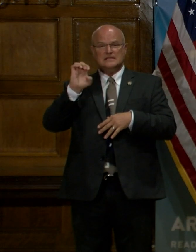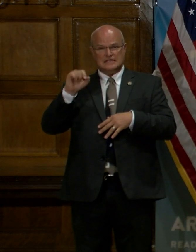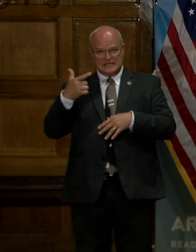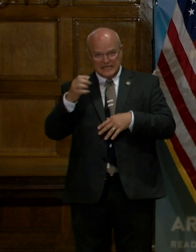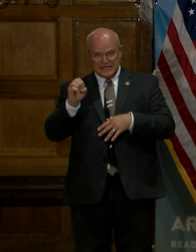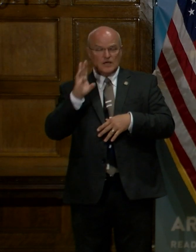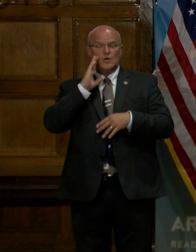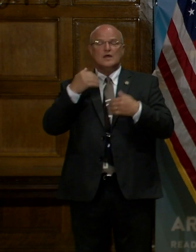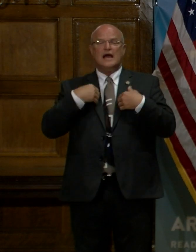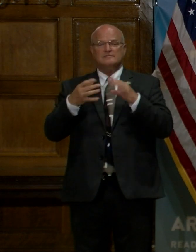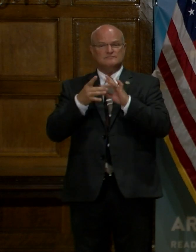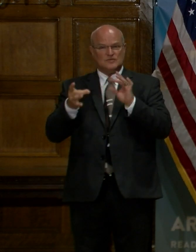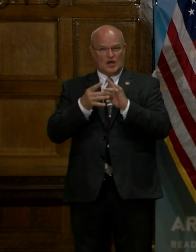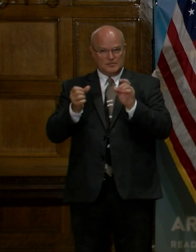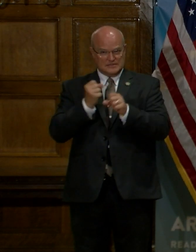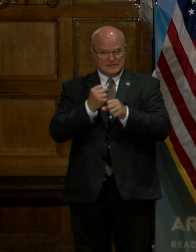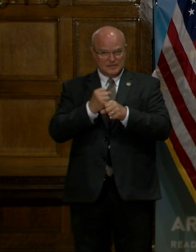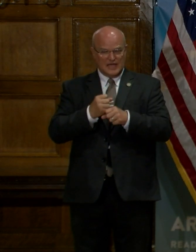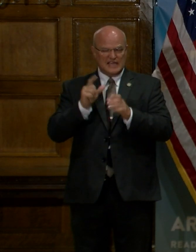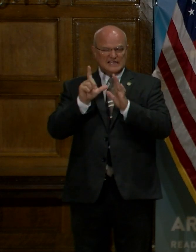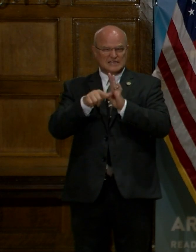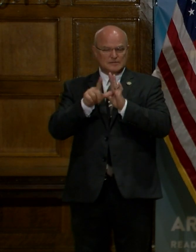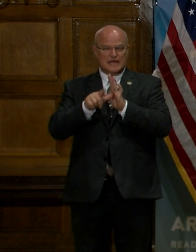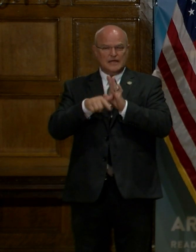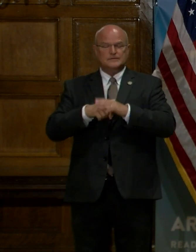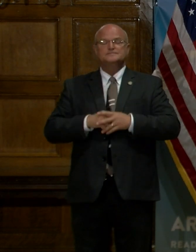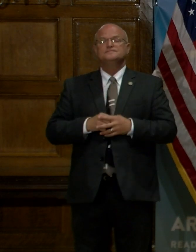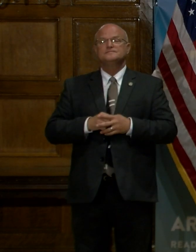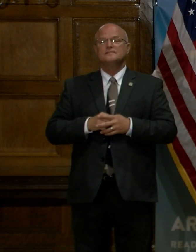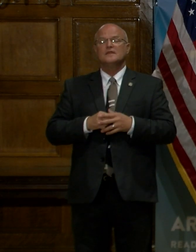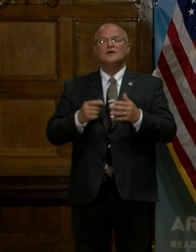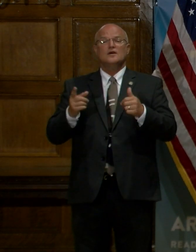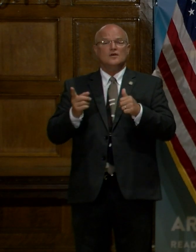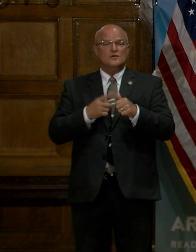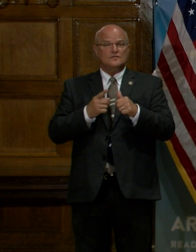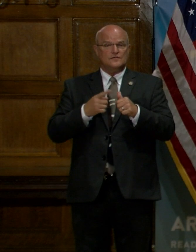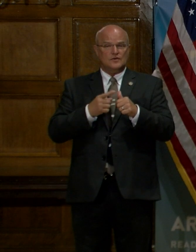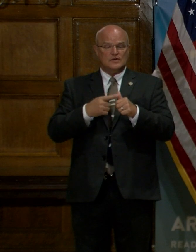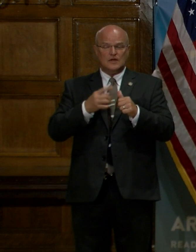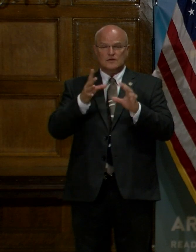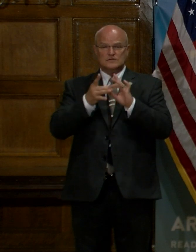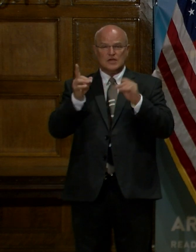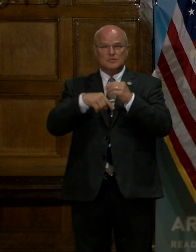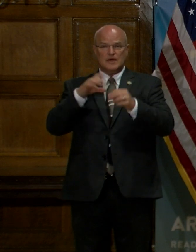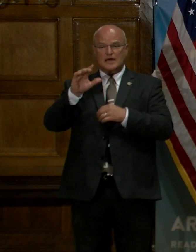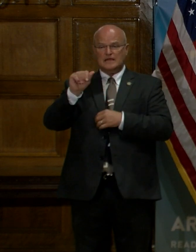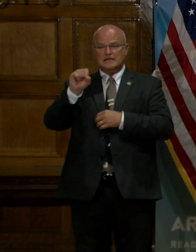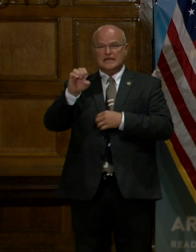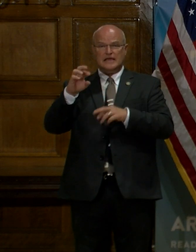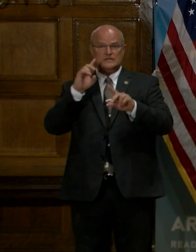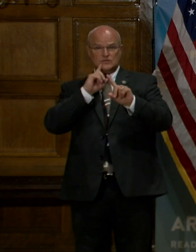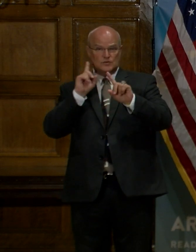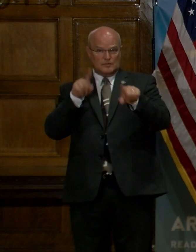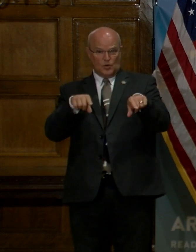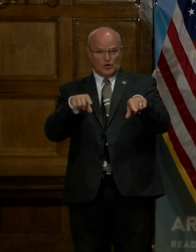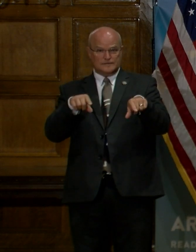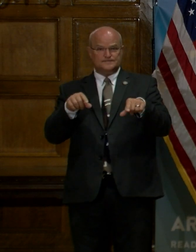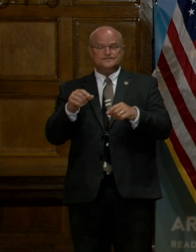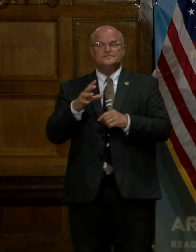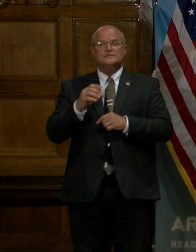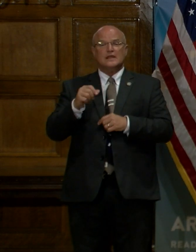that will have some comments to make a little bit later. Let me first go to our case report,